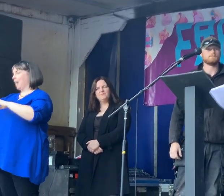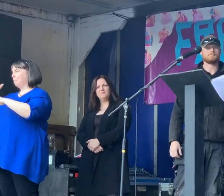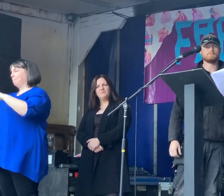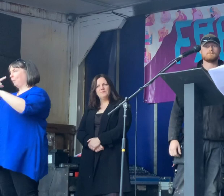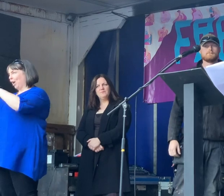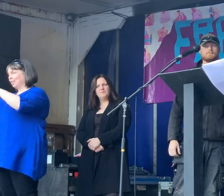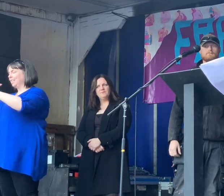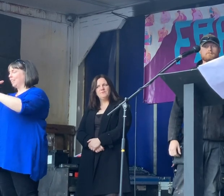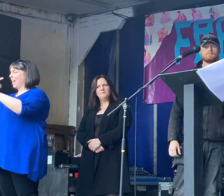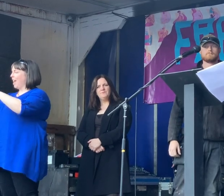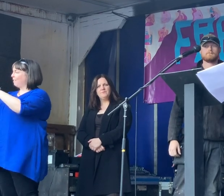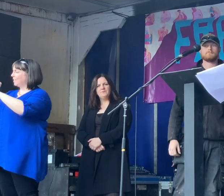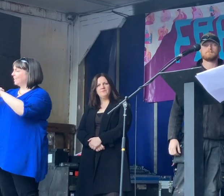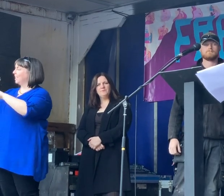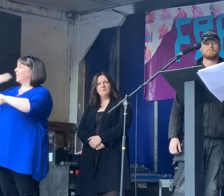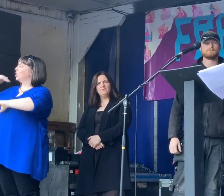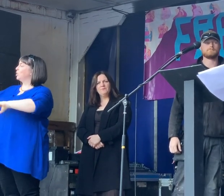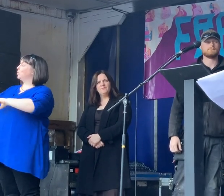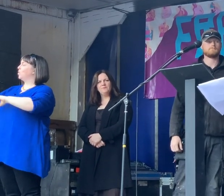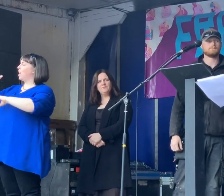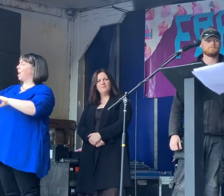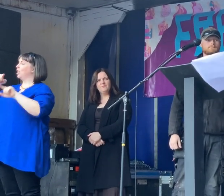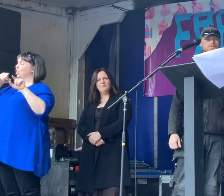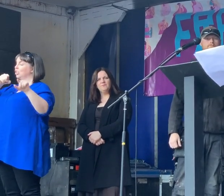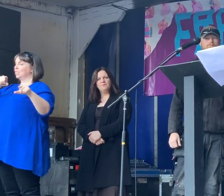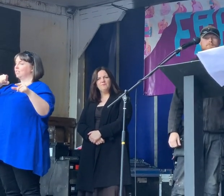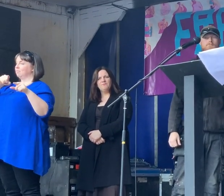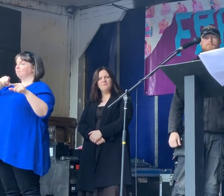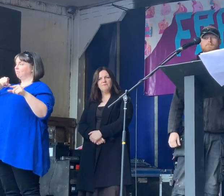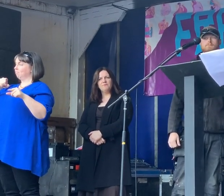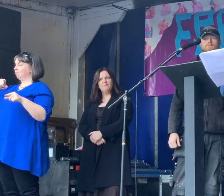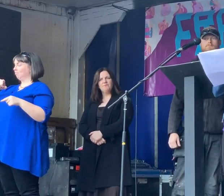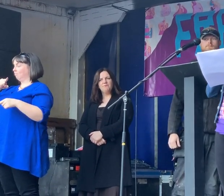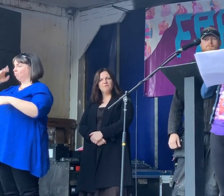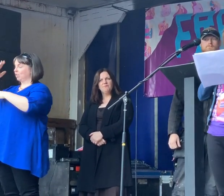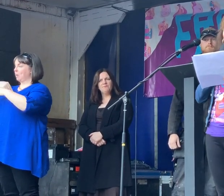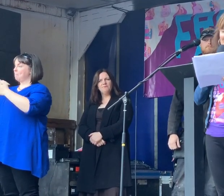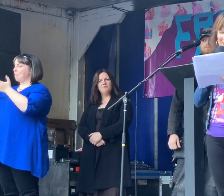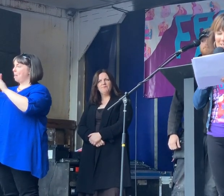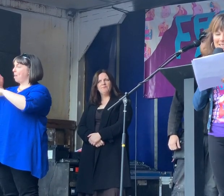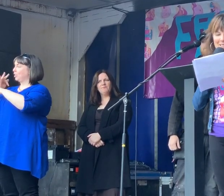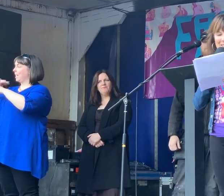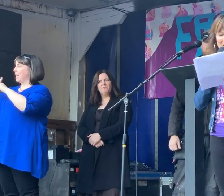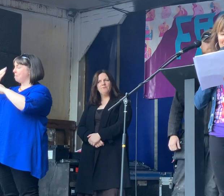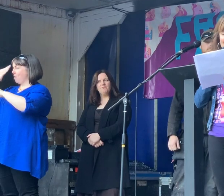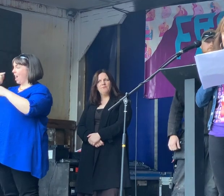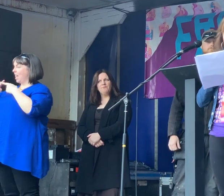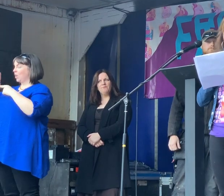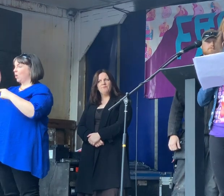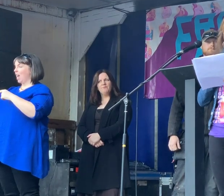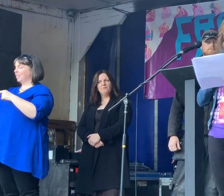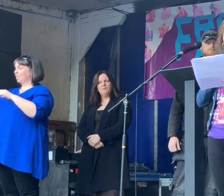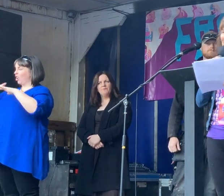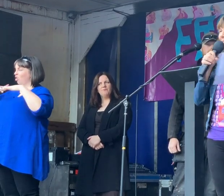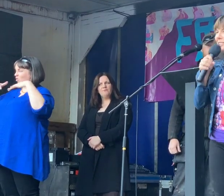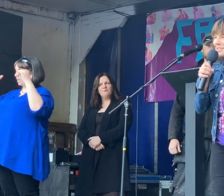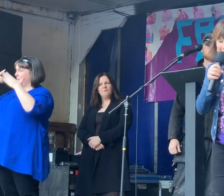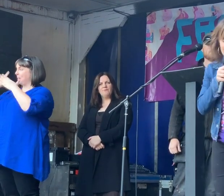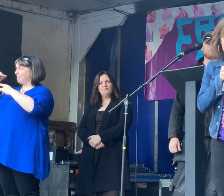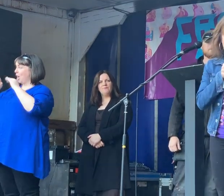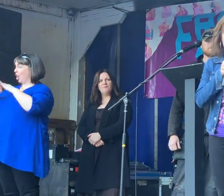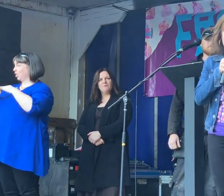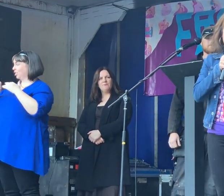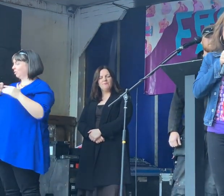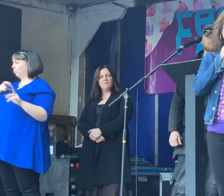advocacy. In July, Síona presented to Planned Parenthood America as well as the US Congressional and Senate policymakers. So a